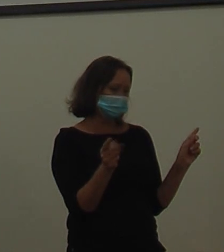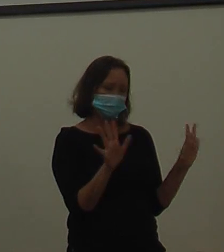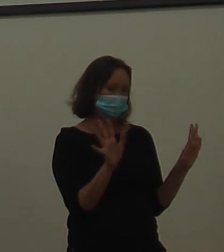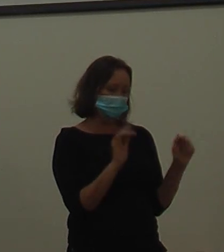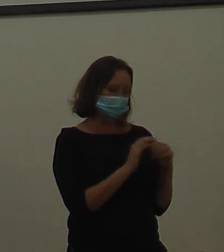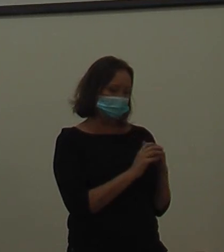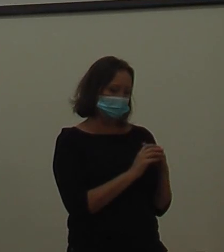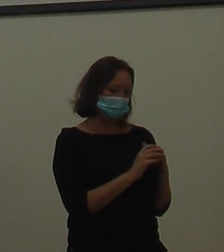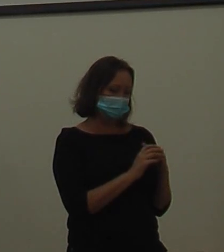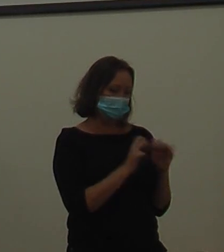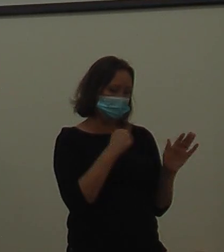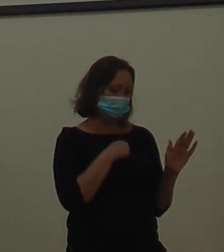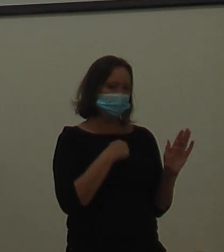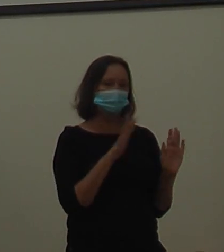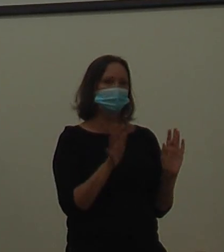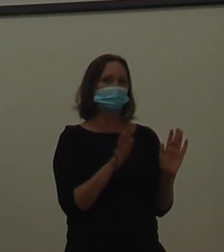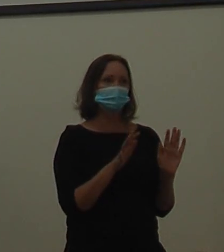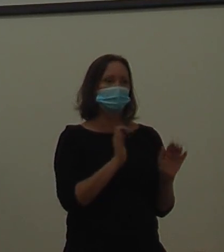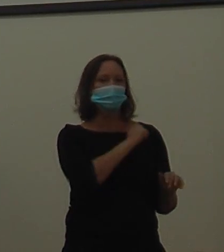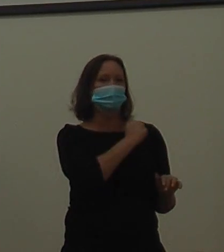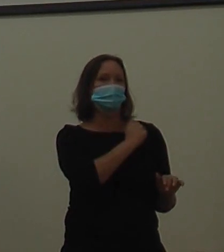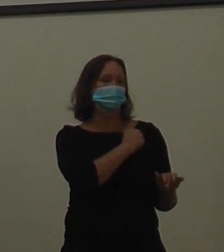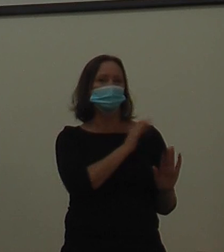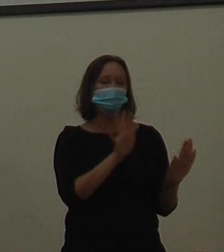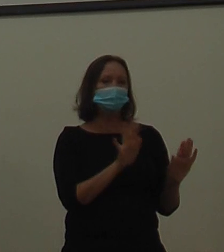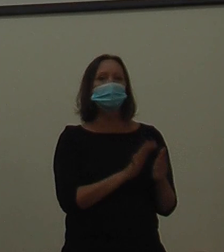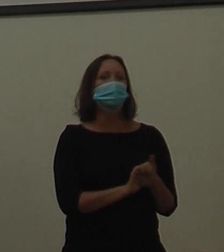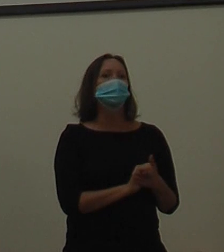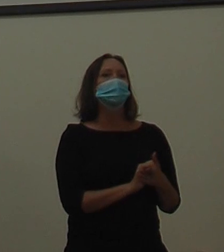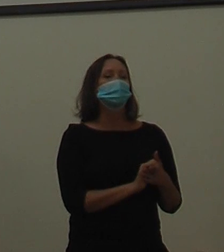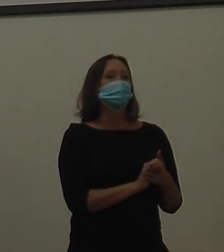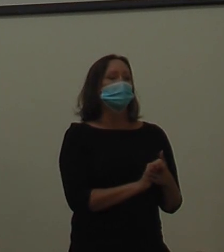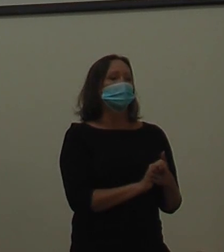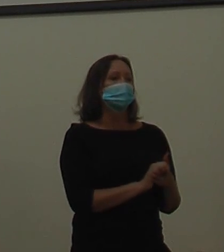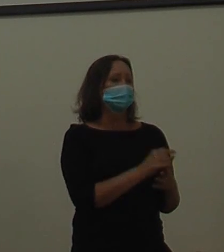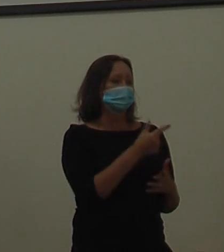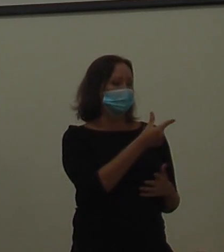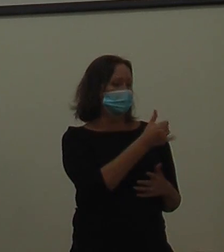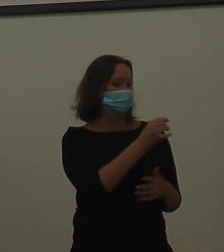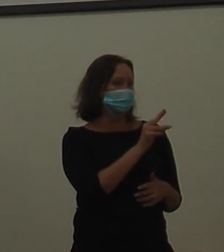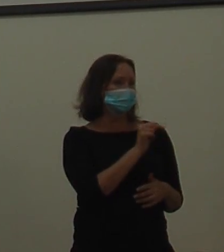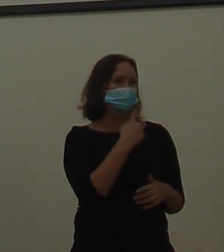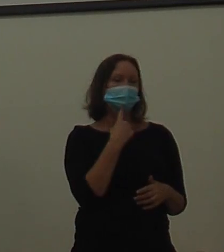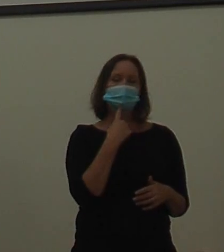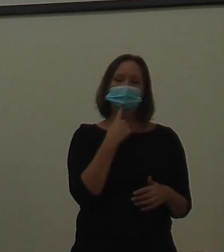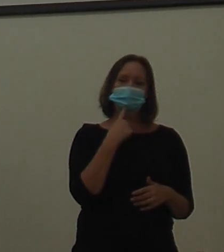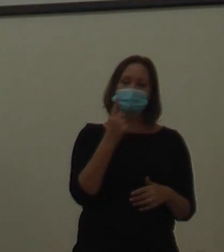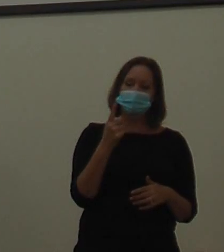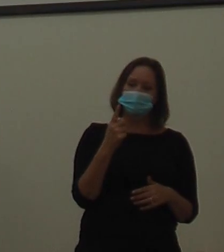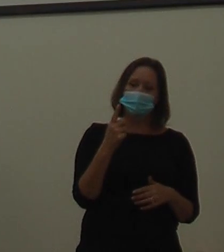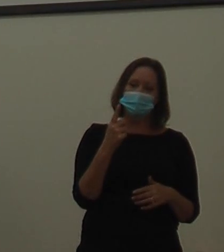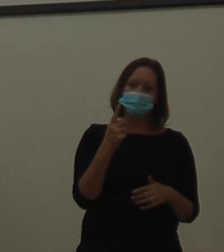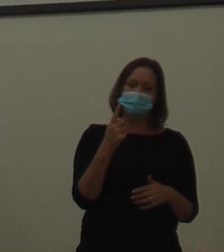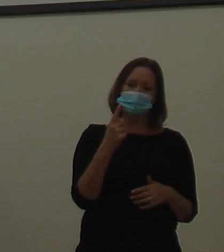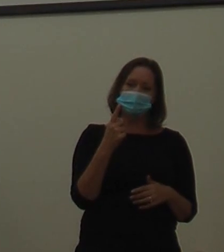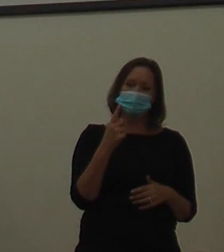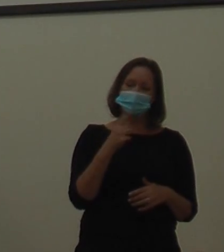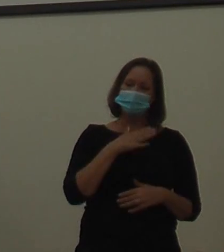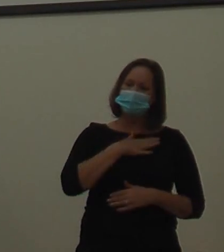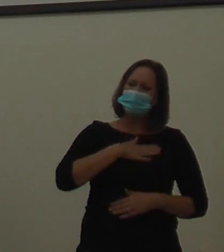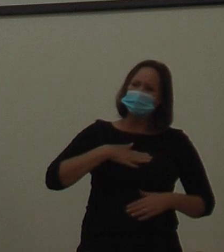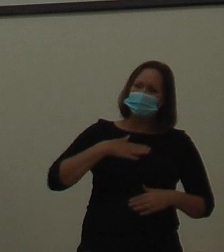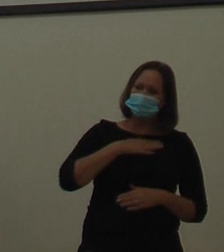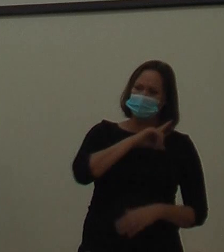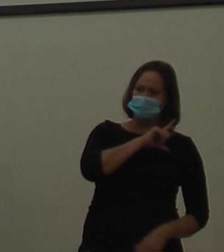I'm sorry, we're talking about his attitude now, and it says, "And Gideon said to him, 'Please, my Lord, if the Lord